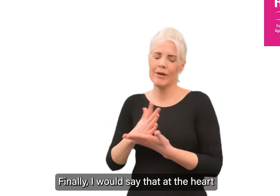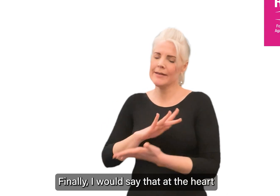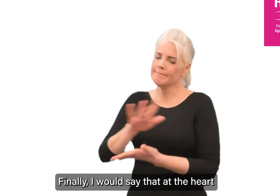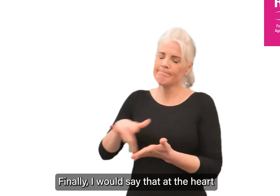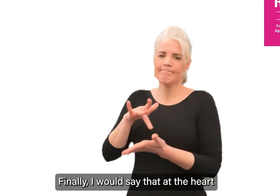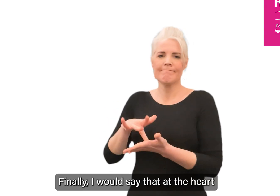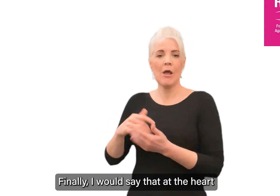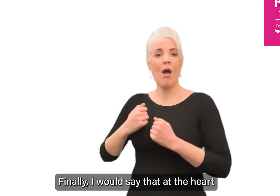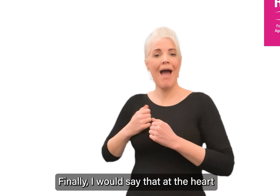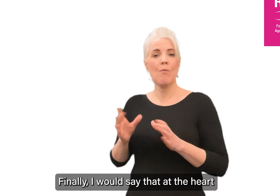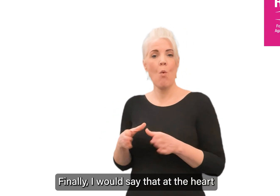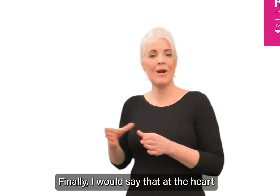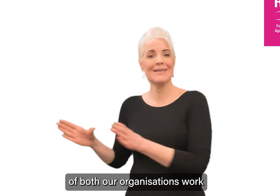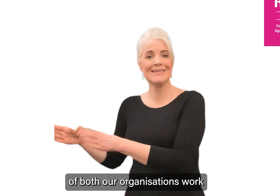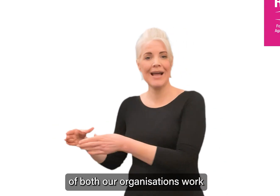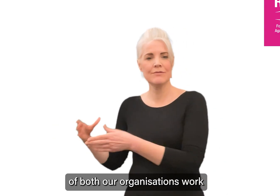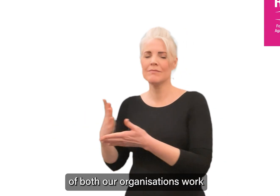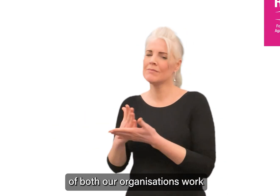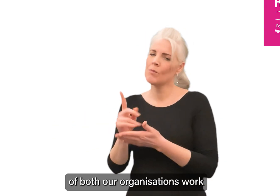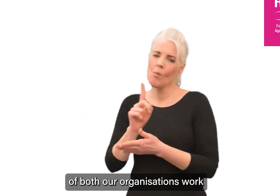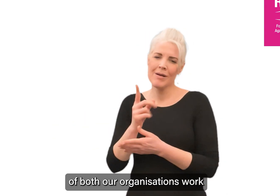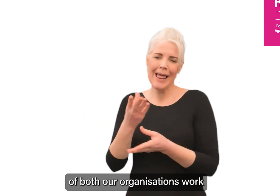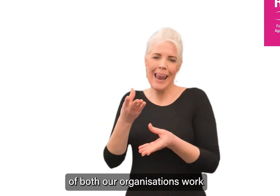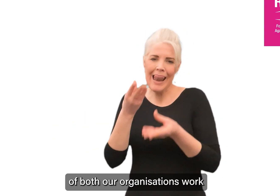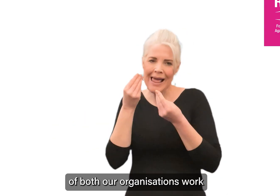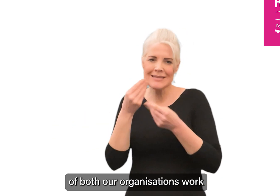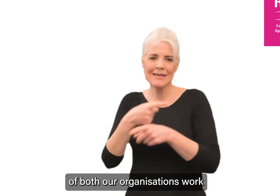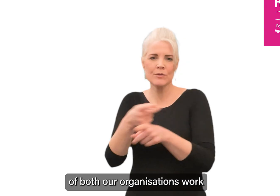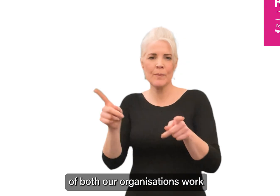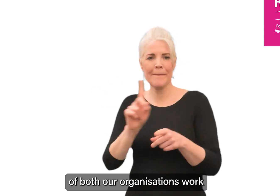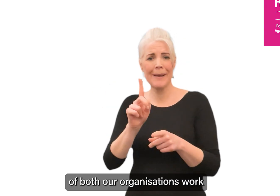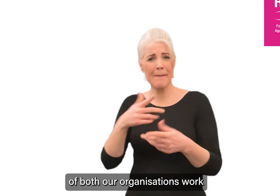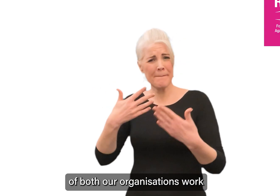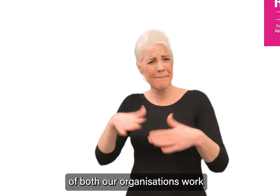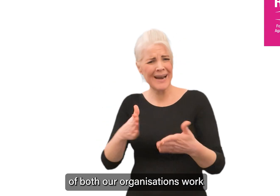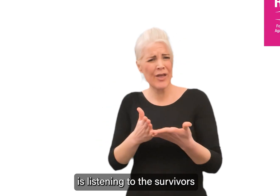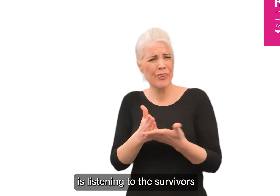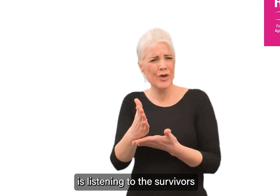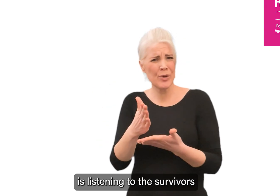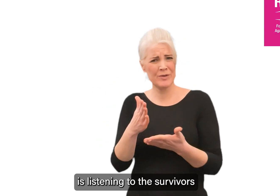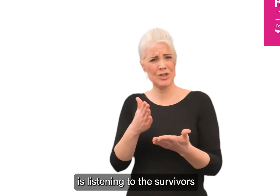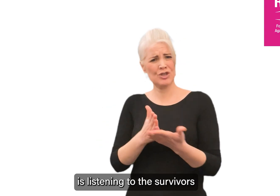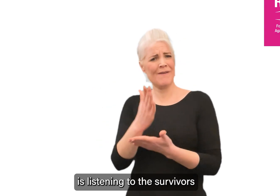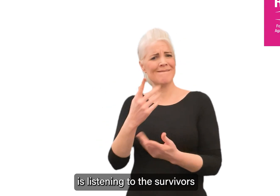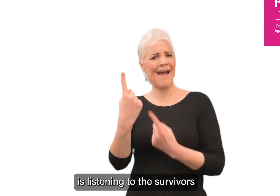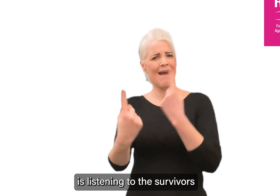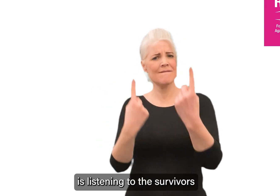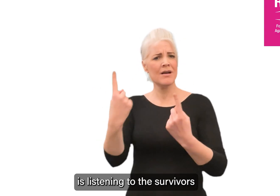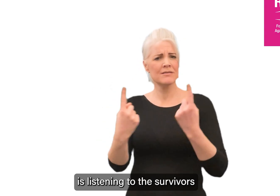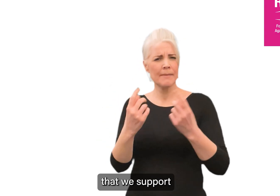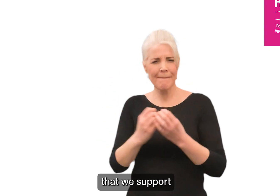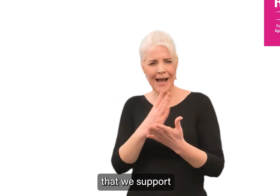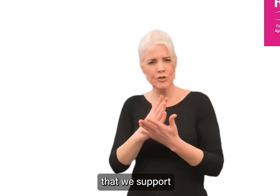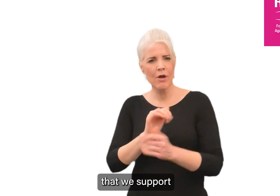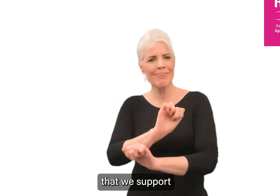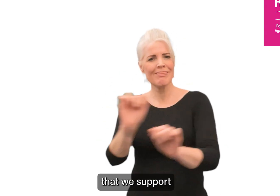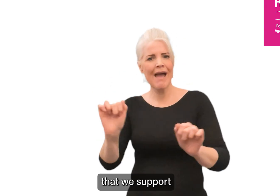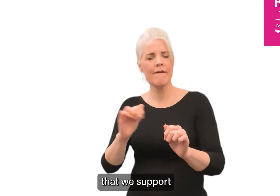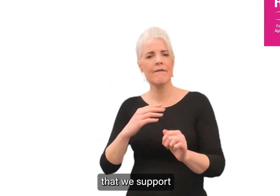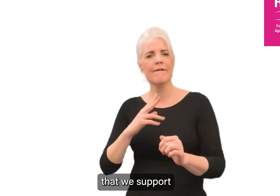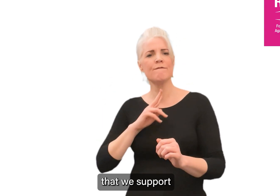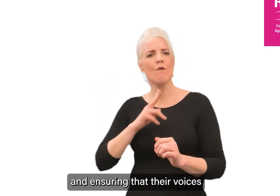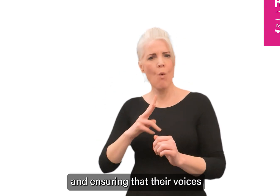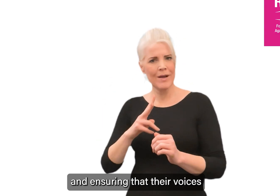Finally, I would say that at the heart of both our organizations' work is listening to the survivors that we